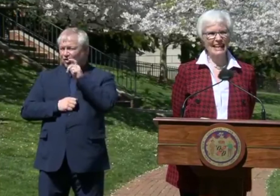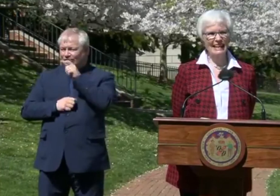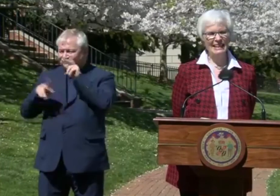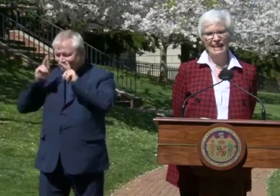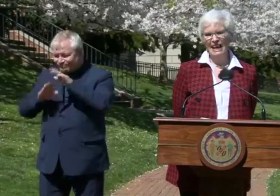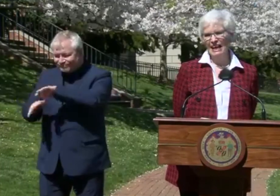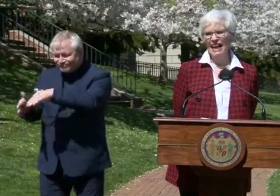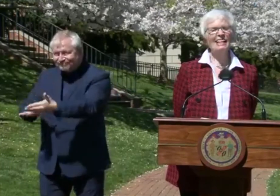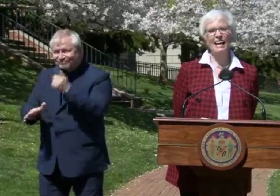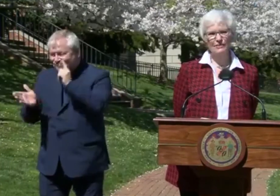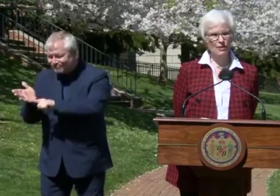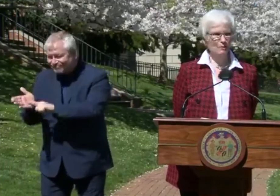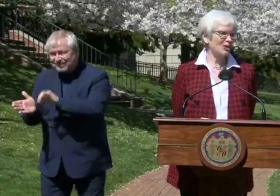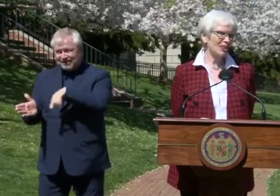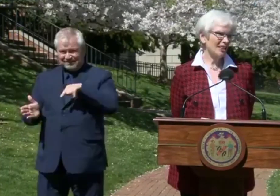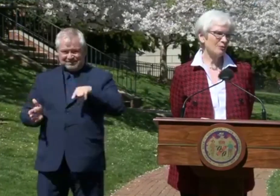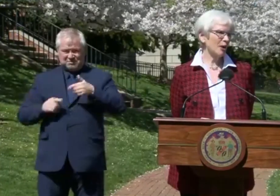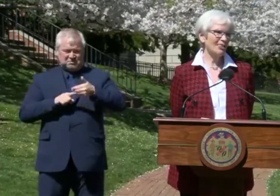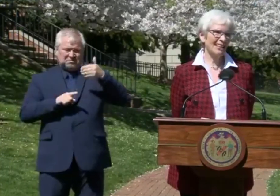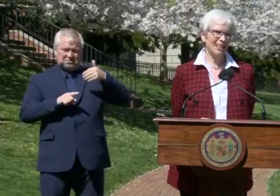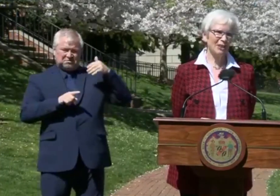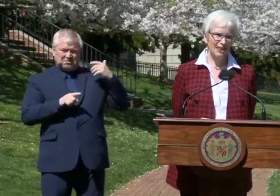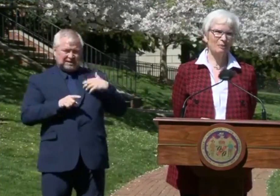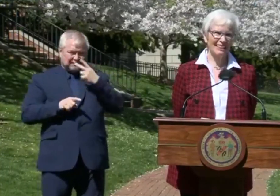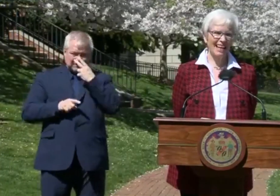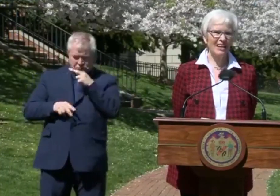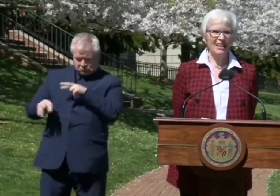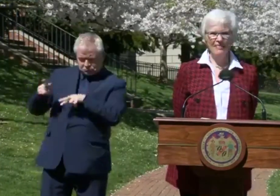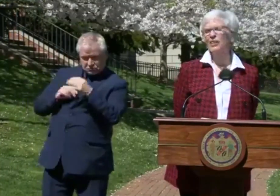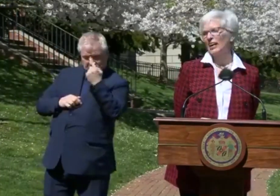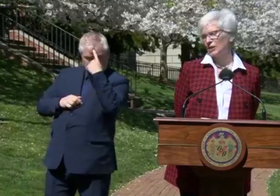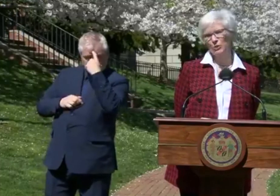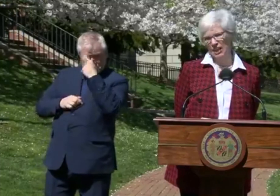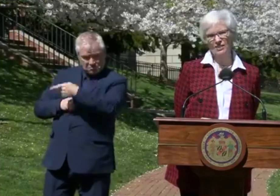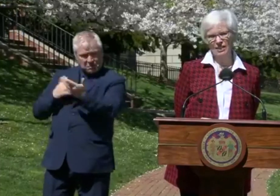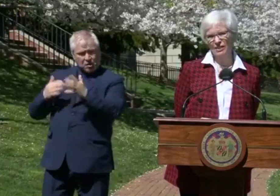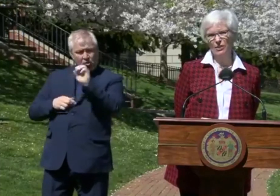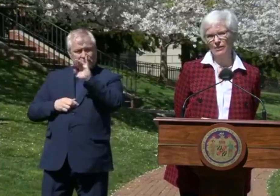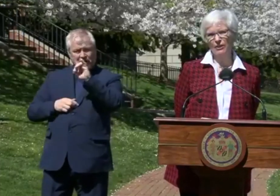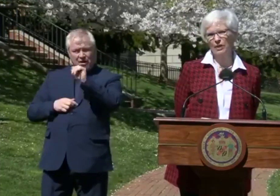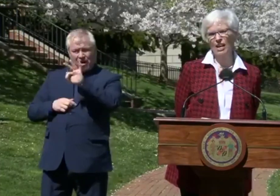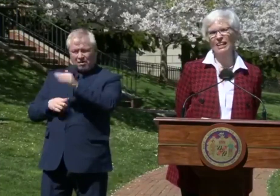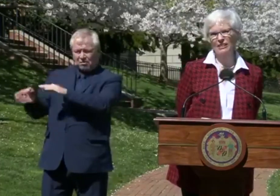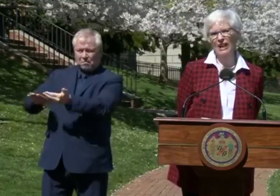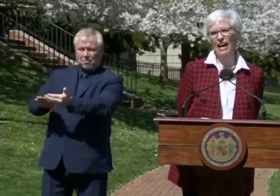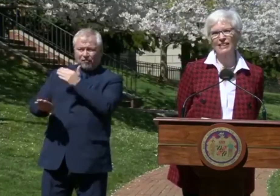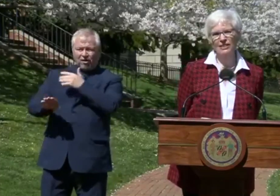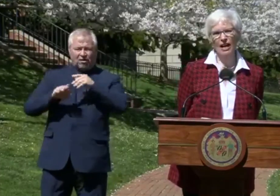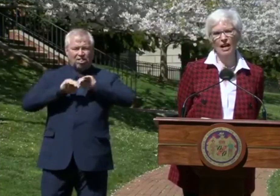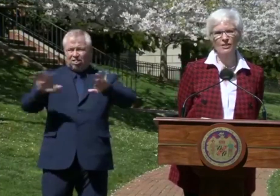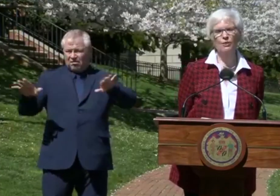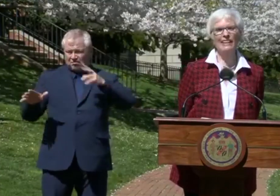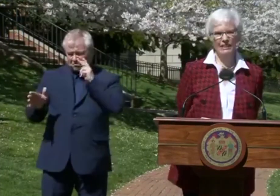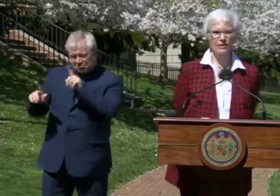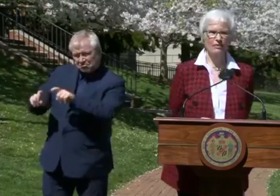is any kind of suspicion as far as any kind of unexplained death, that they go ahead and do testing. And so they're very much